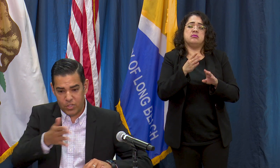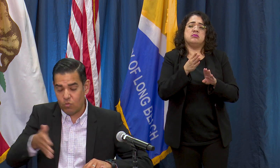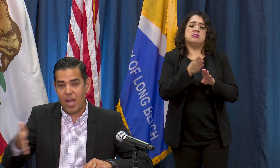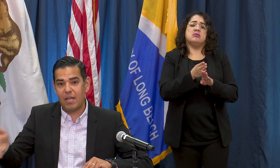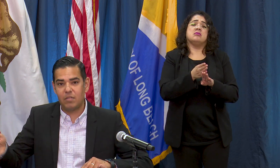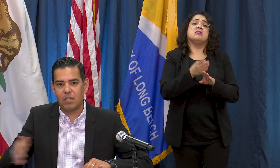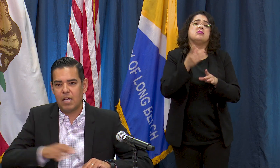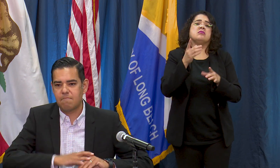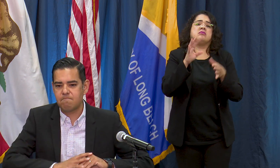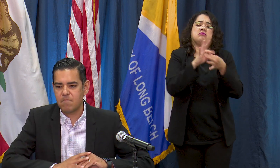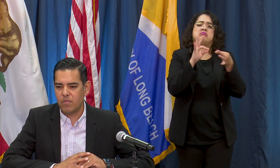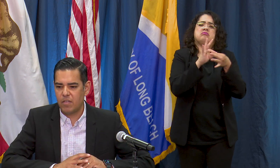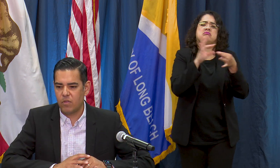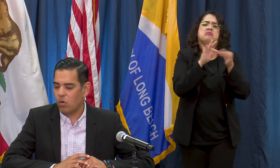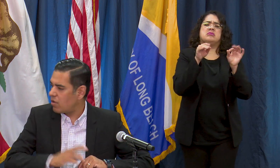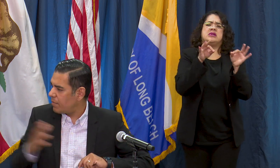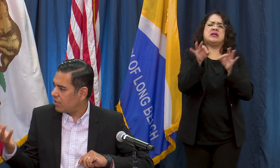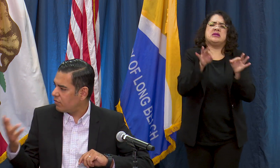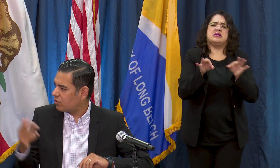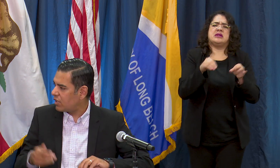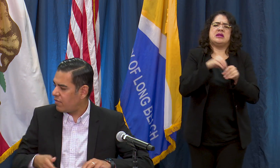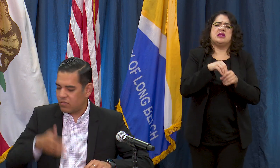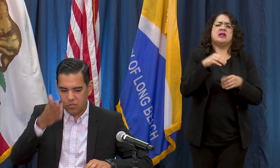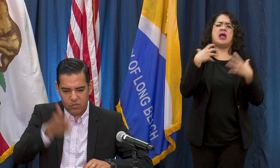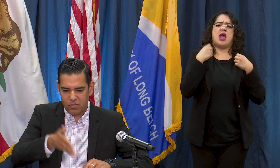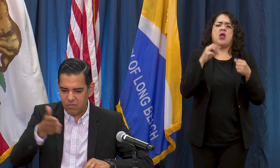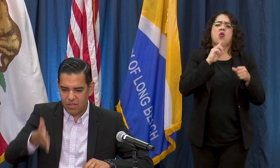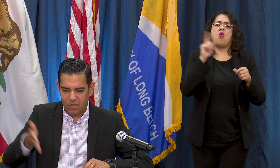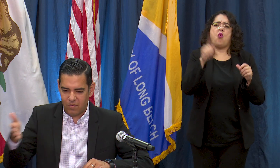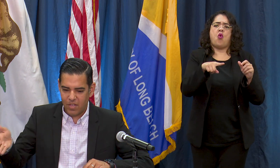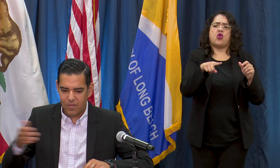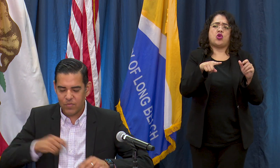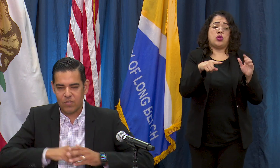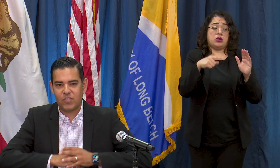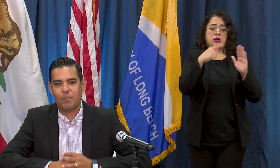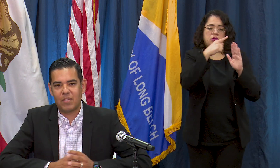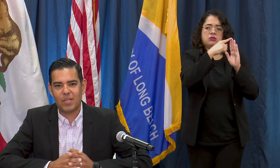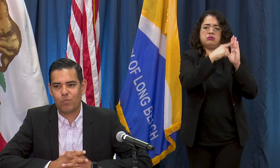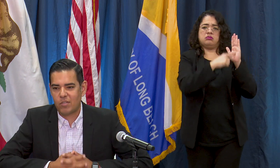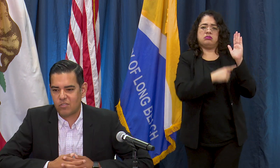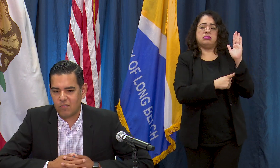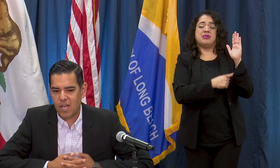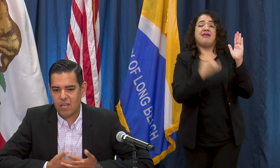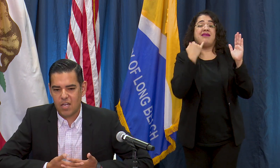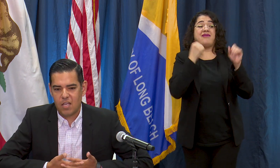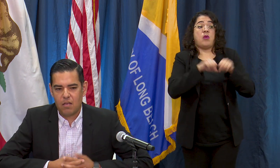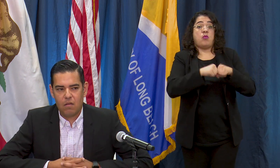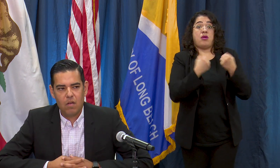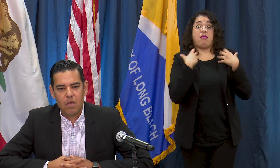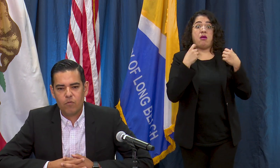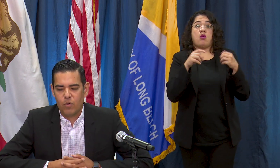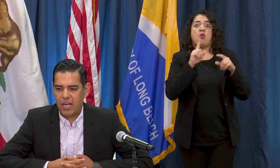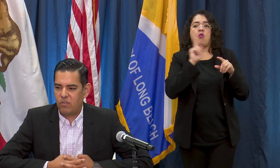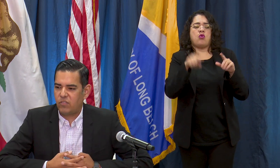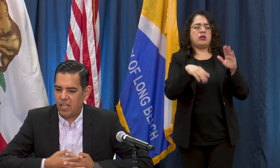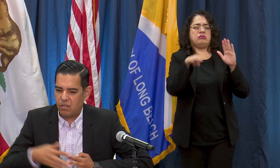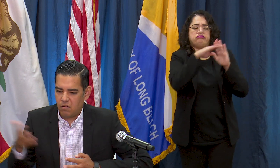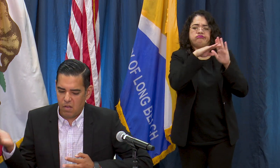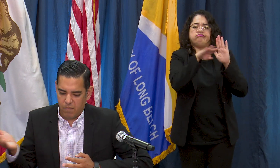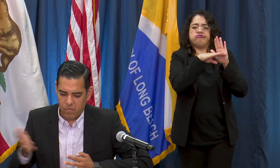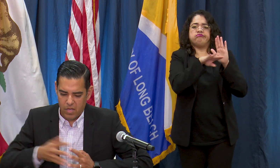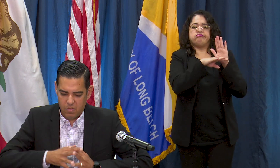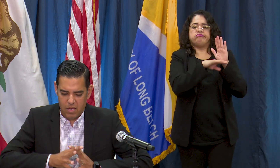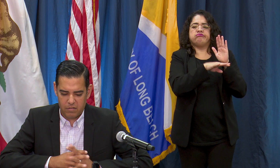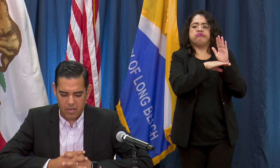it's prescribed in the order, I believe, Dr. Davis. Mm-hmm. And so there's a step-by-step process in that. And from what I